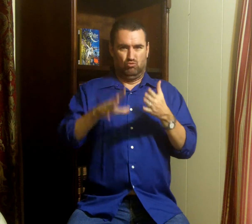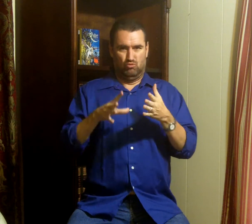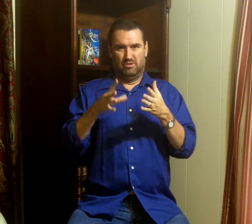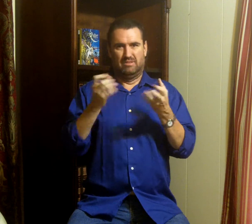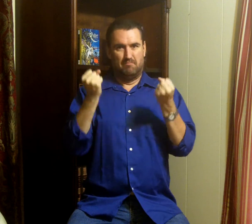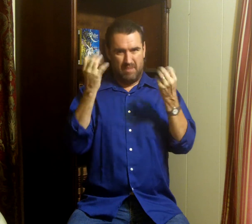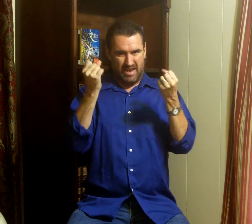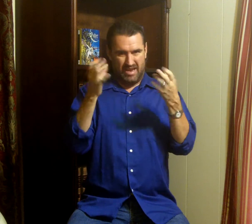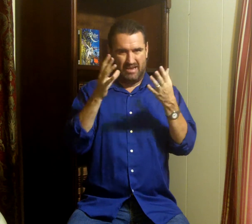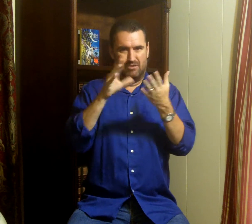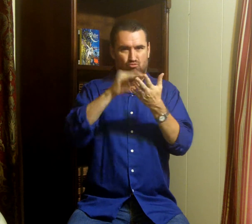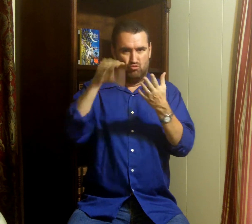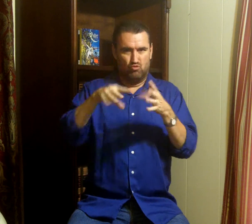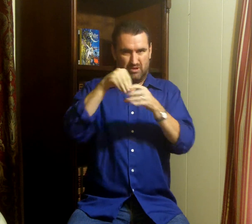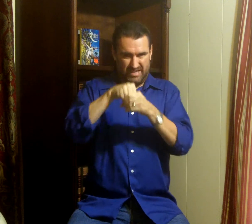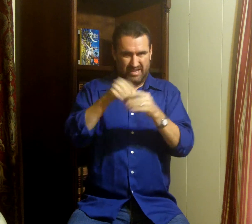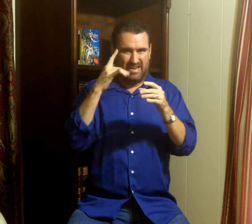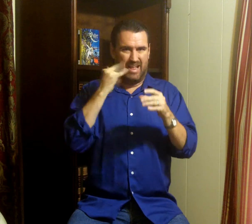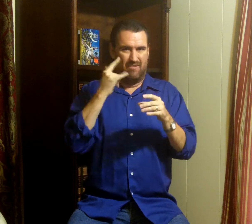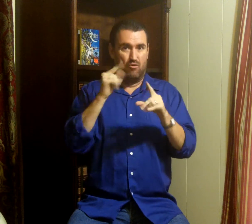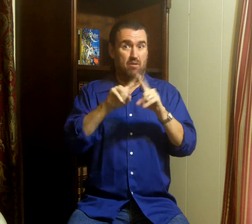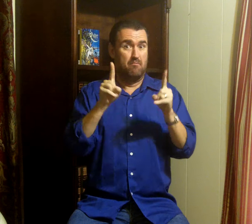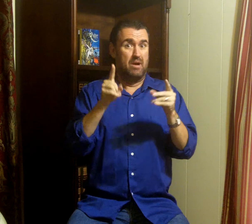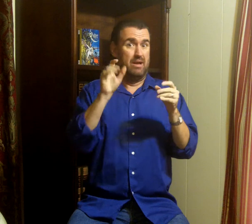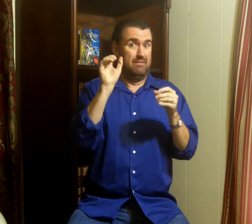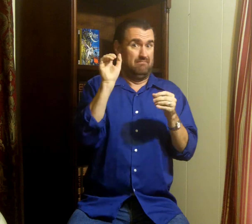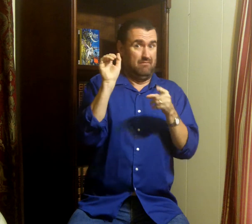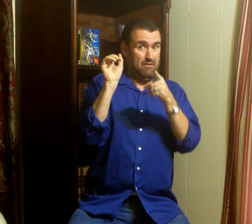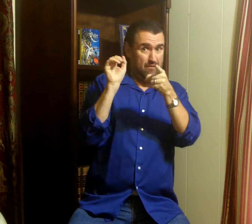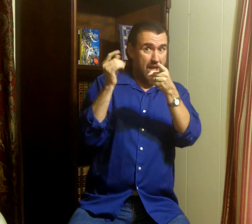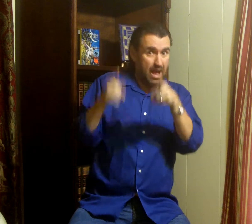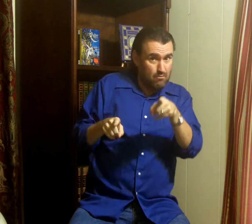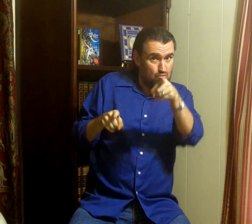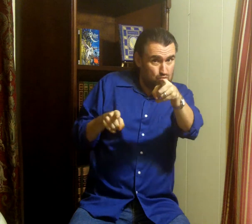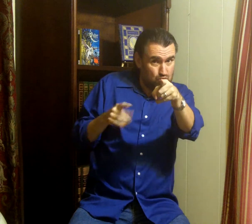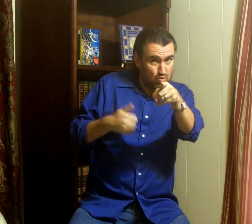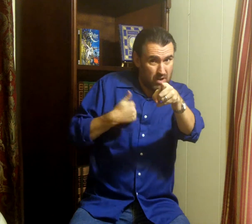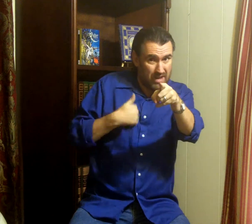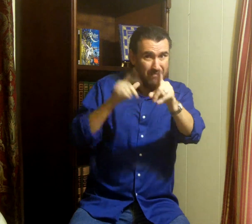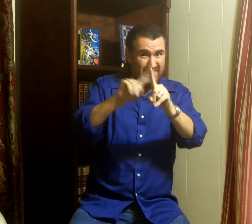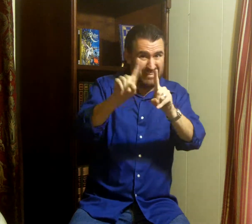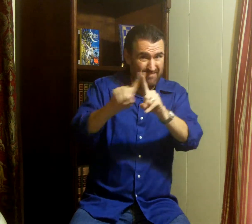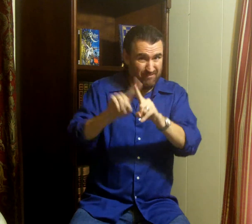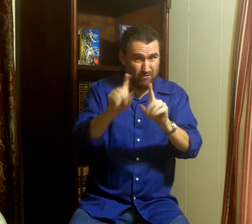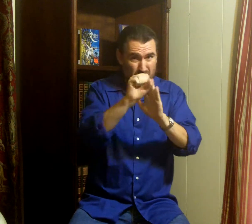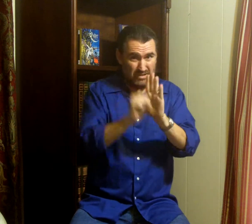if you live in a different state, you should do some research about certification in that state as well.